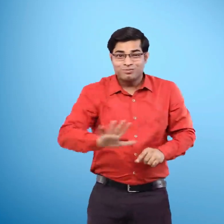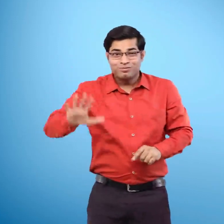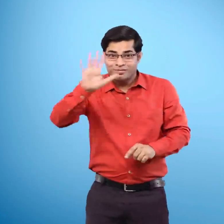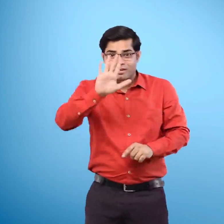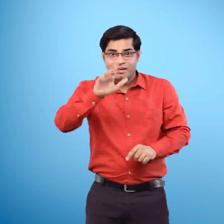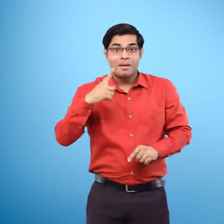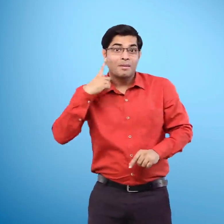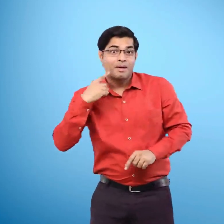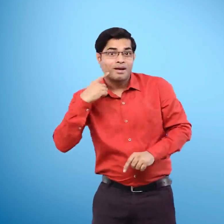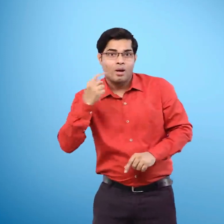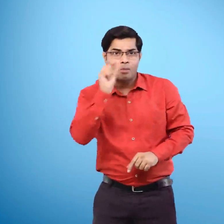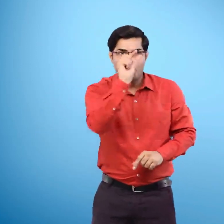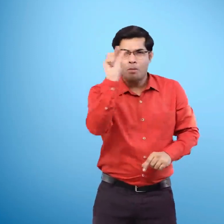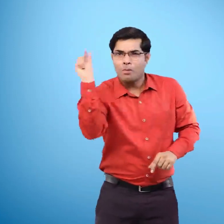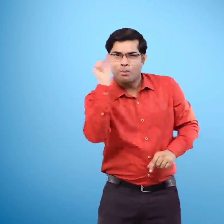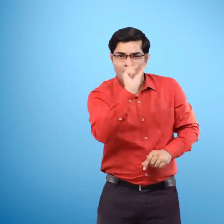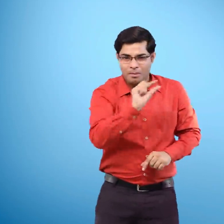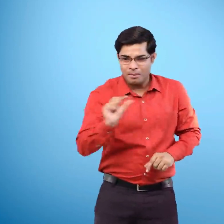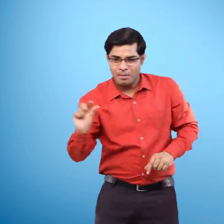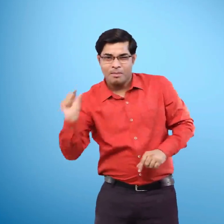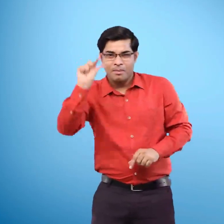direction and yellow color dots.